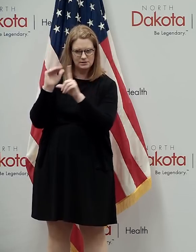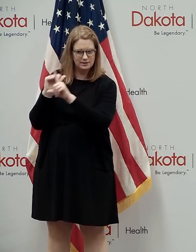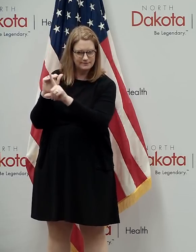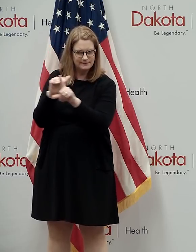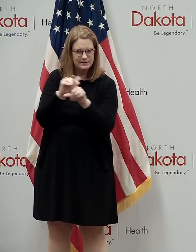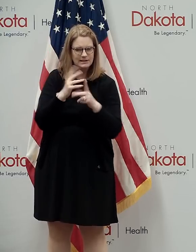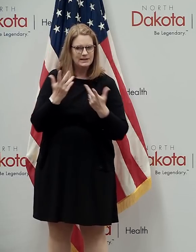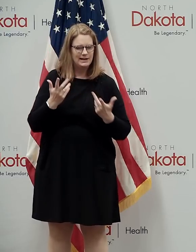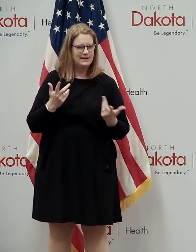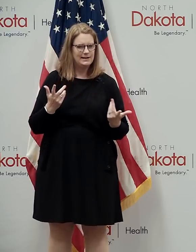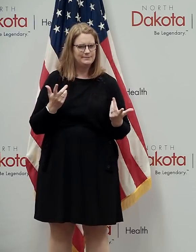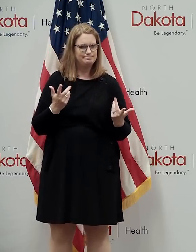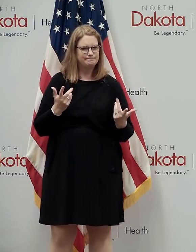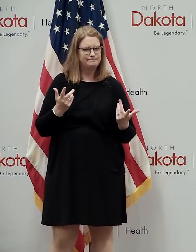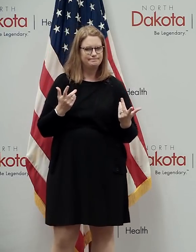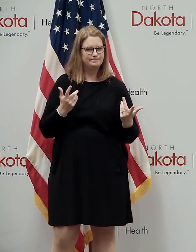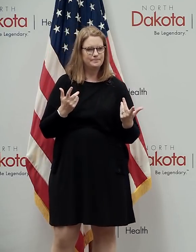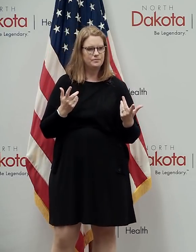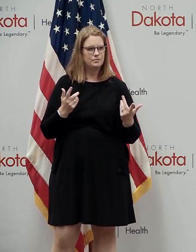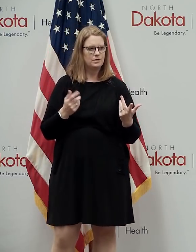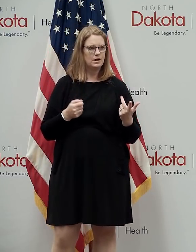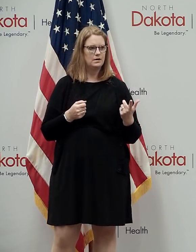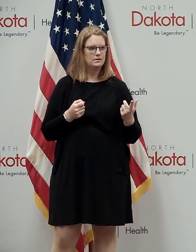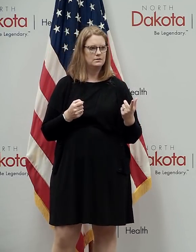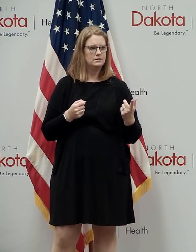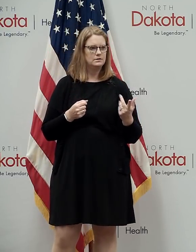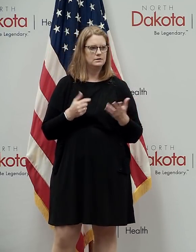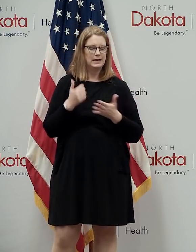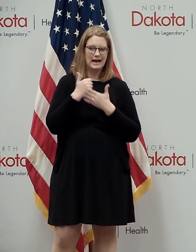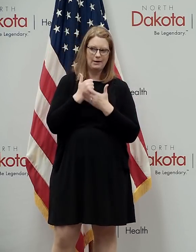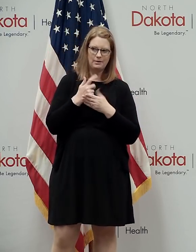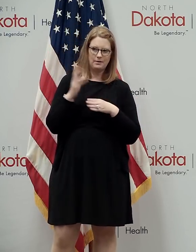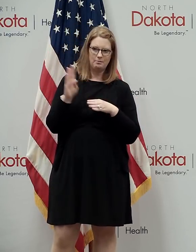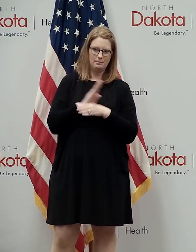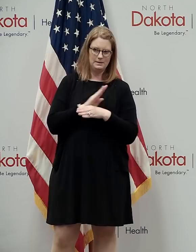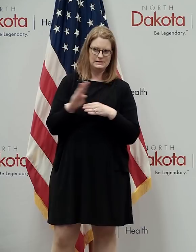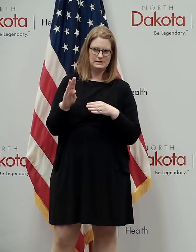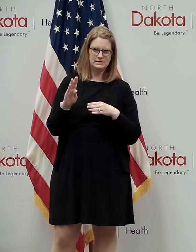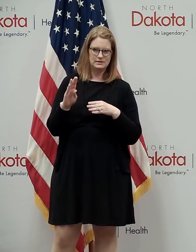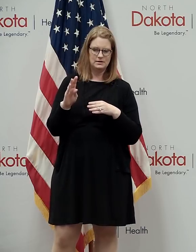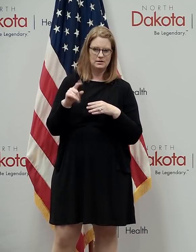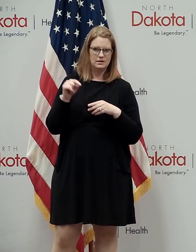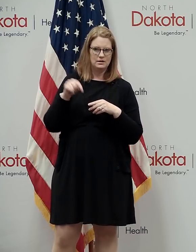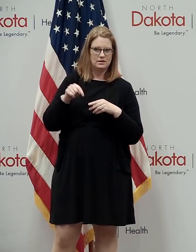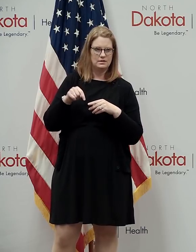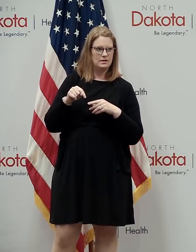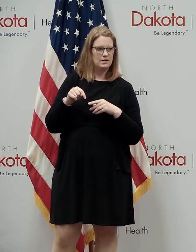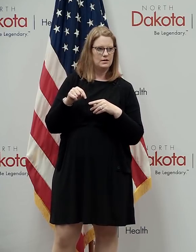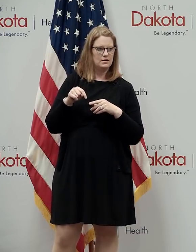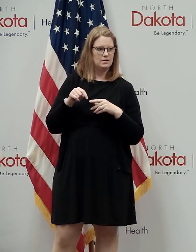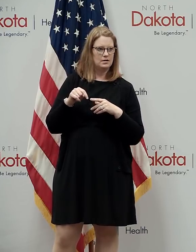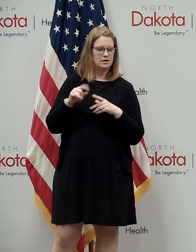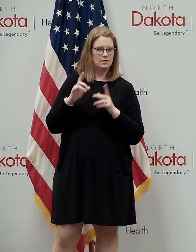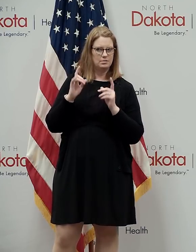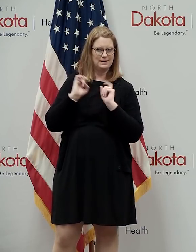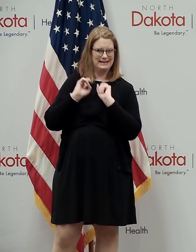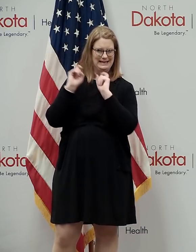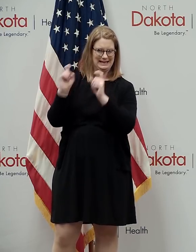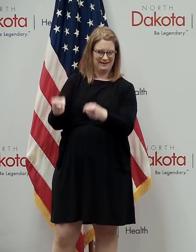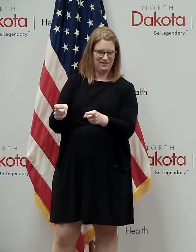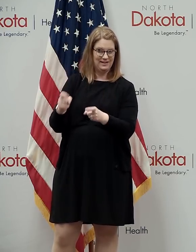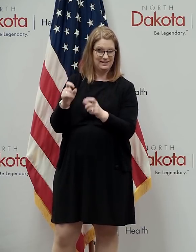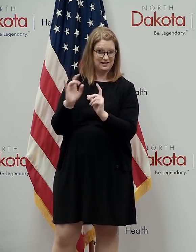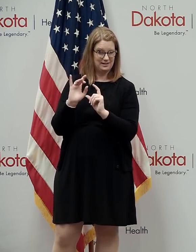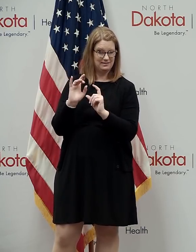of the things that we're looking at doing is helping a business publicize that they were an awardee for this grant.